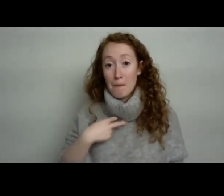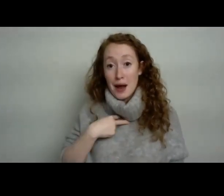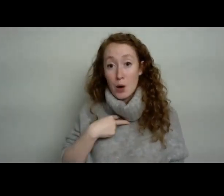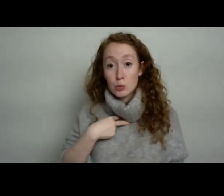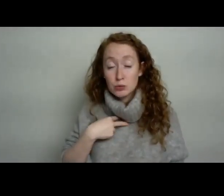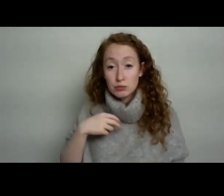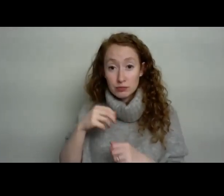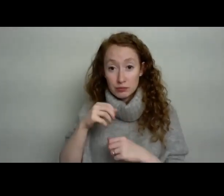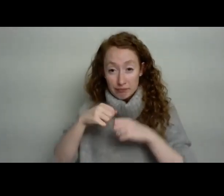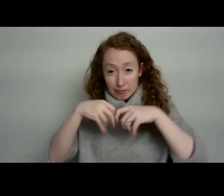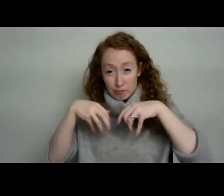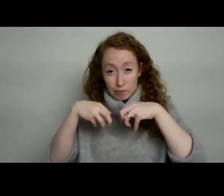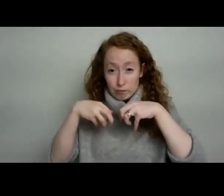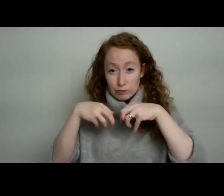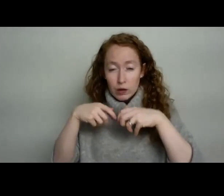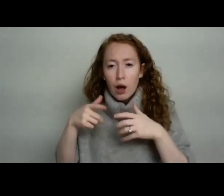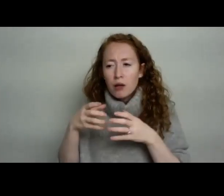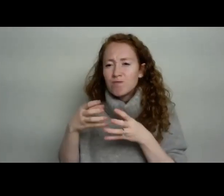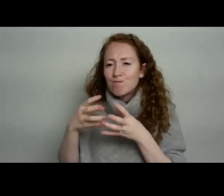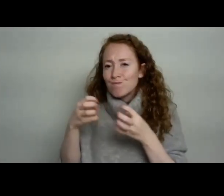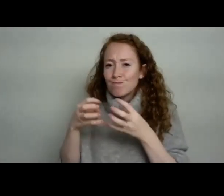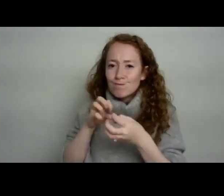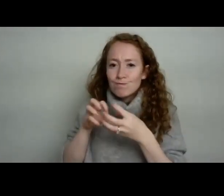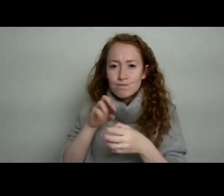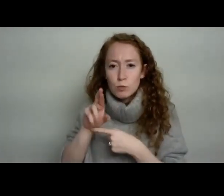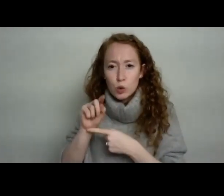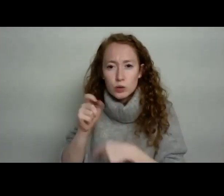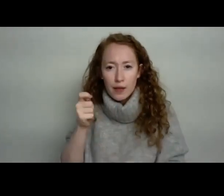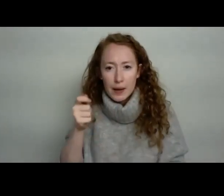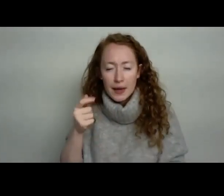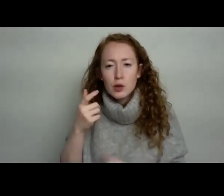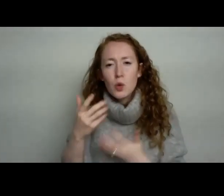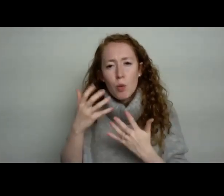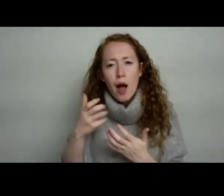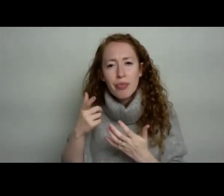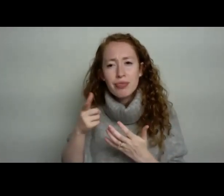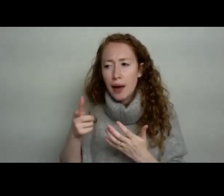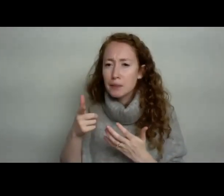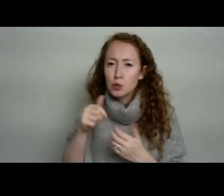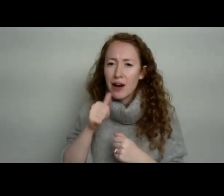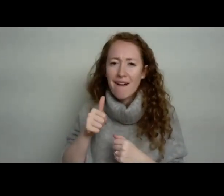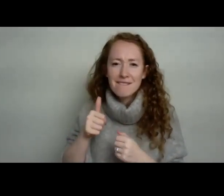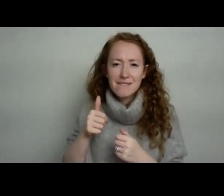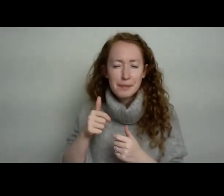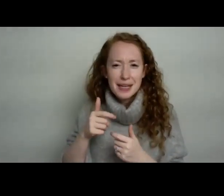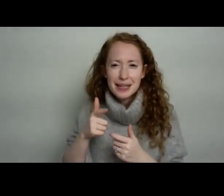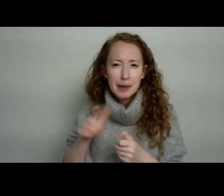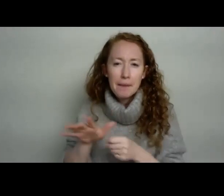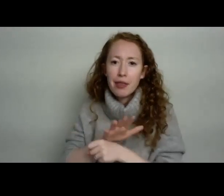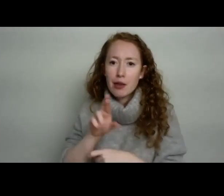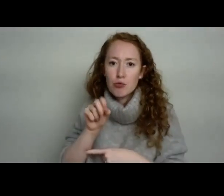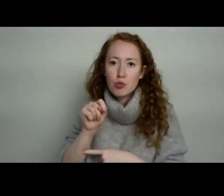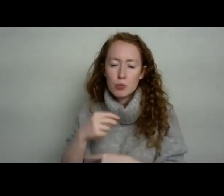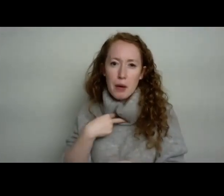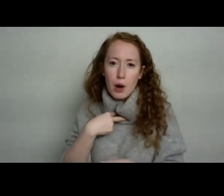and scrunch up those roots a little bit. You want to be breaking the roots a little bit. If you're not root bound, you don't want to do